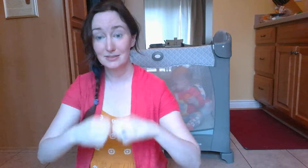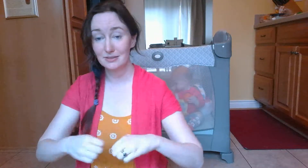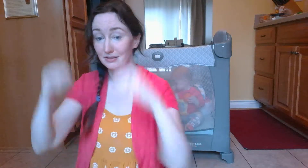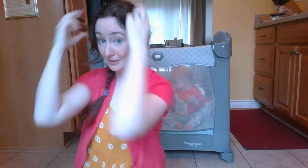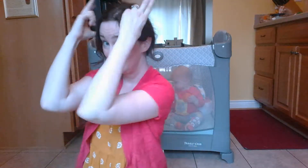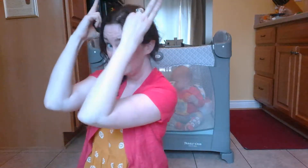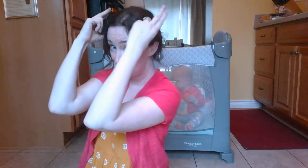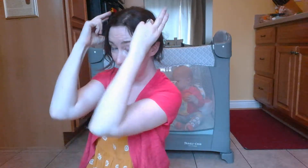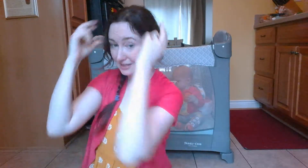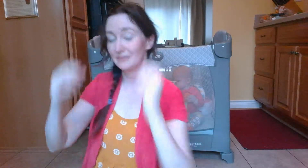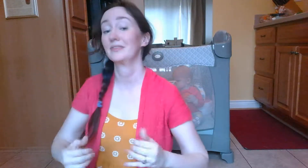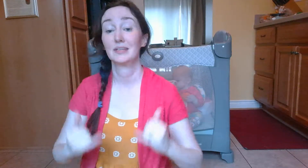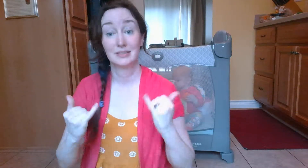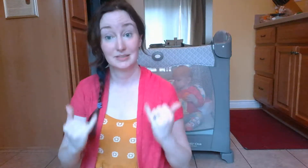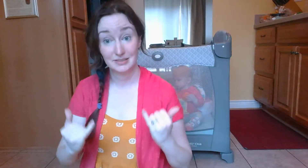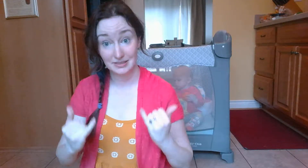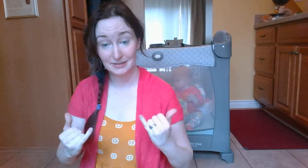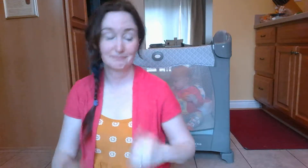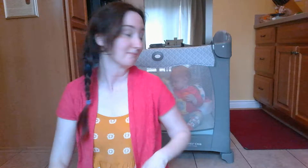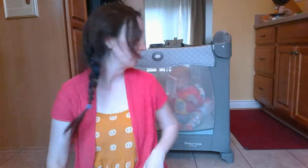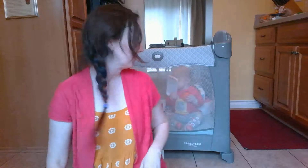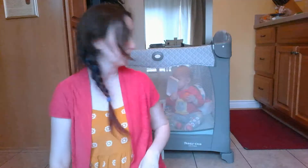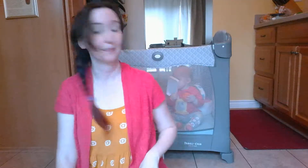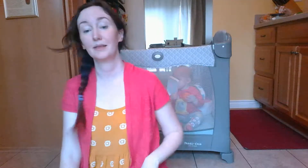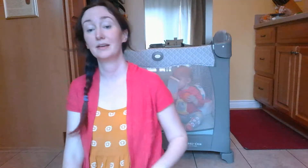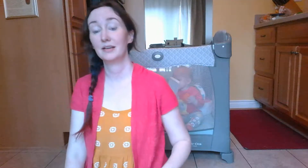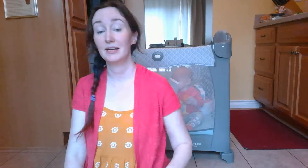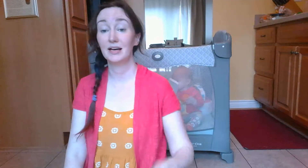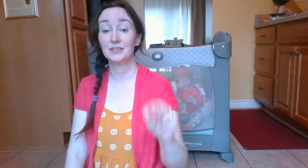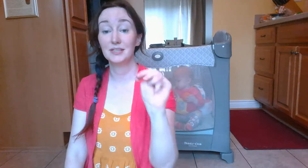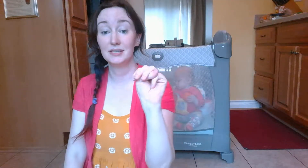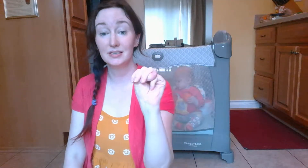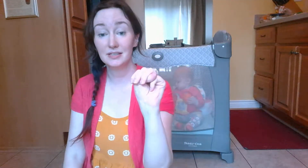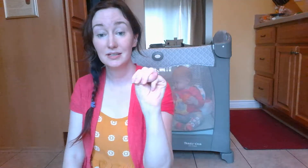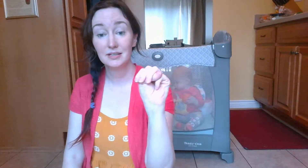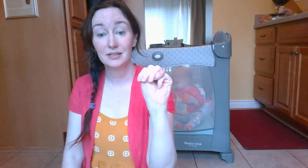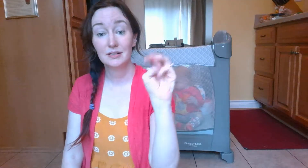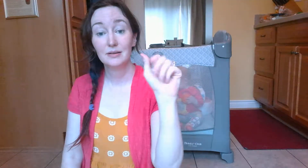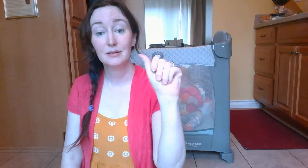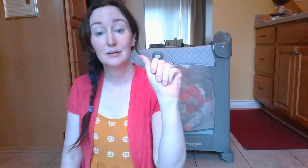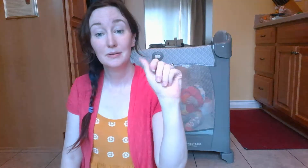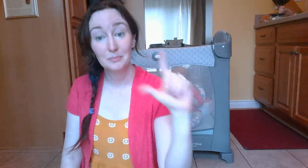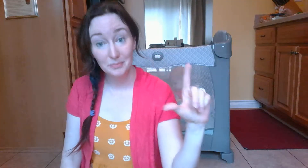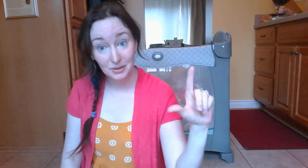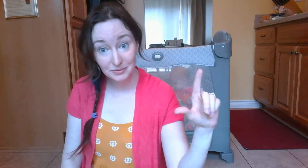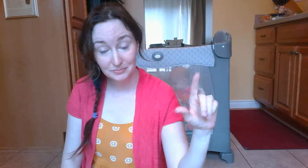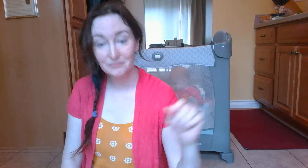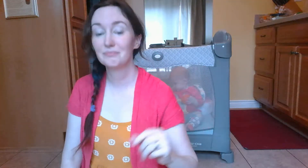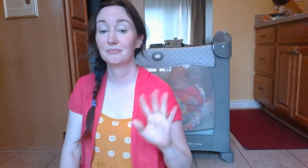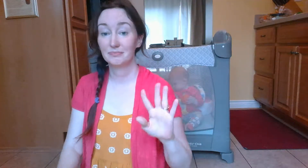Easter bunny today at the mall.